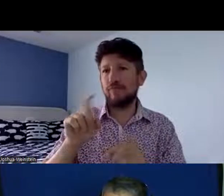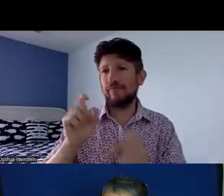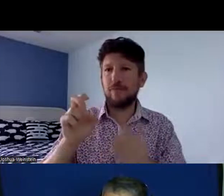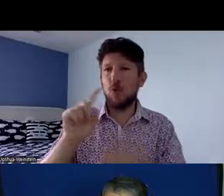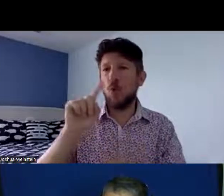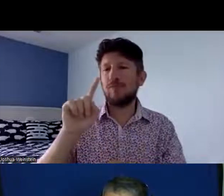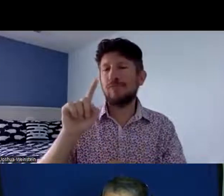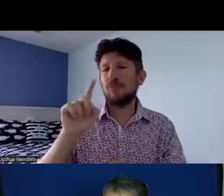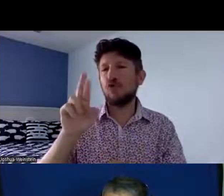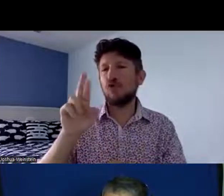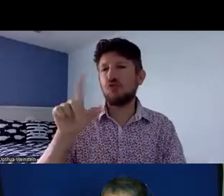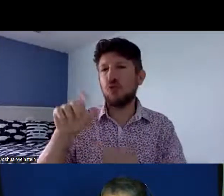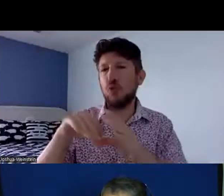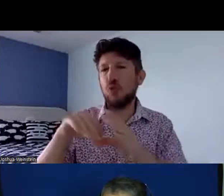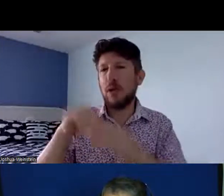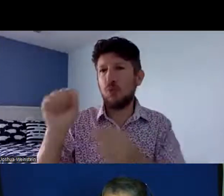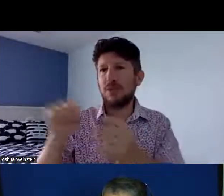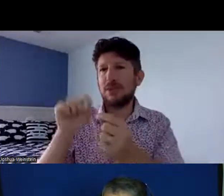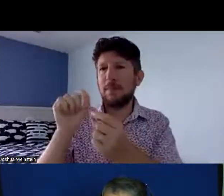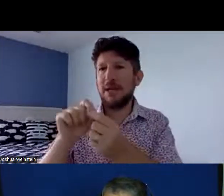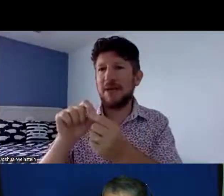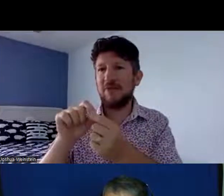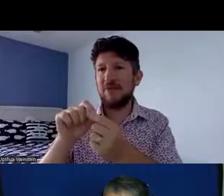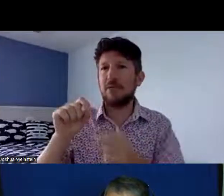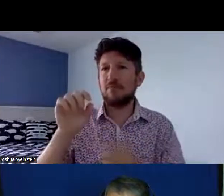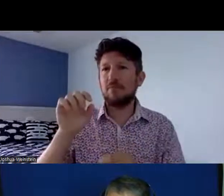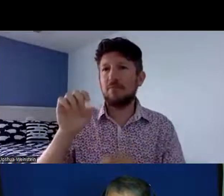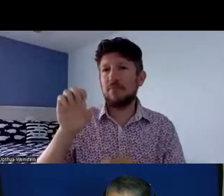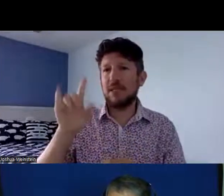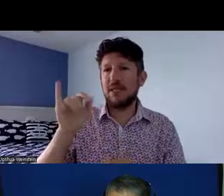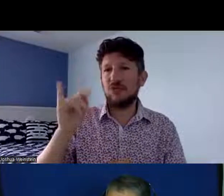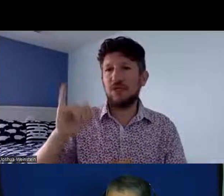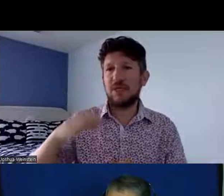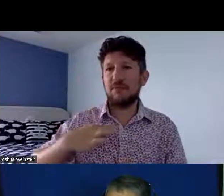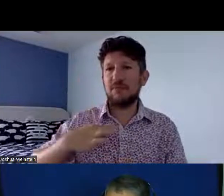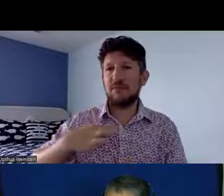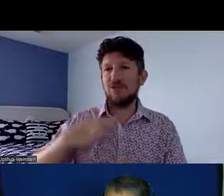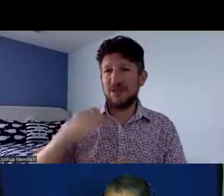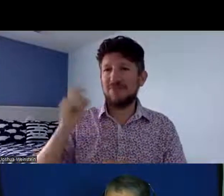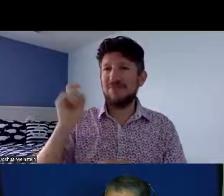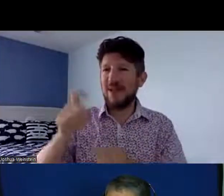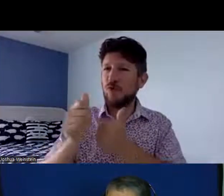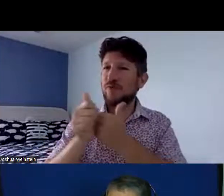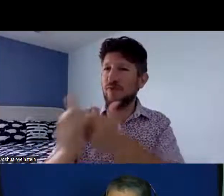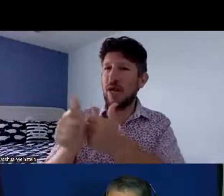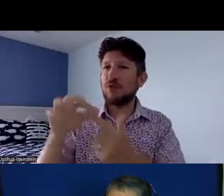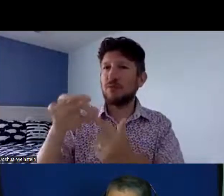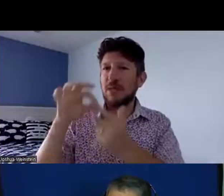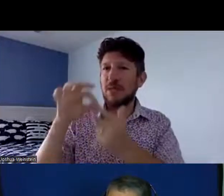children. They have to answer a specific number of questions to be